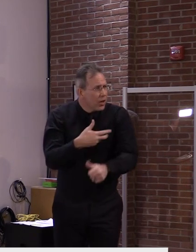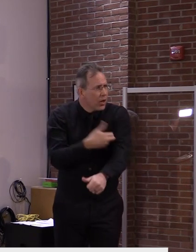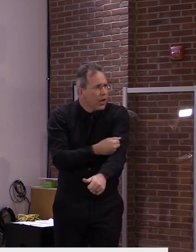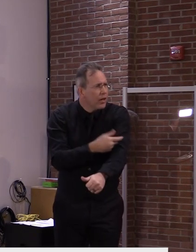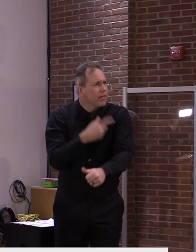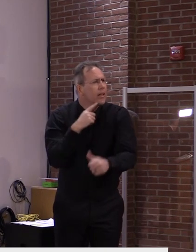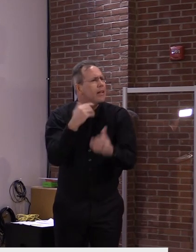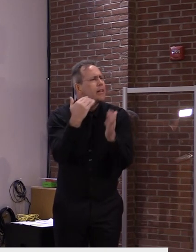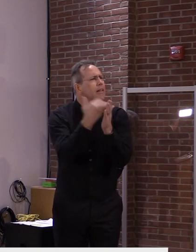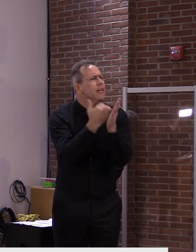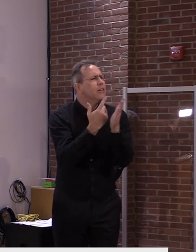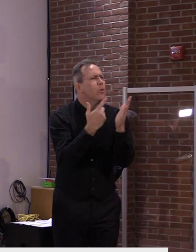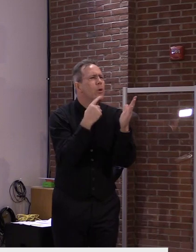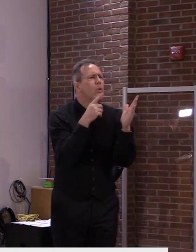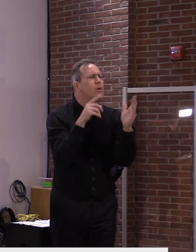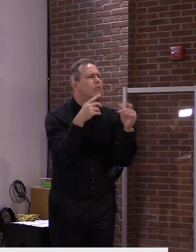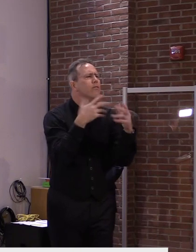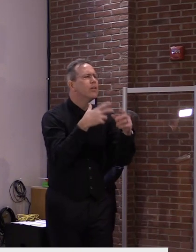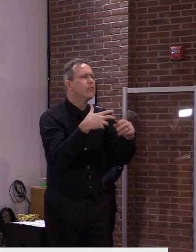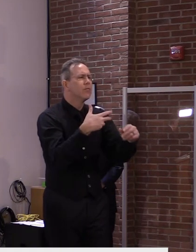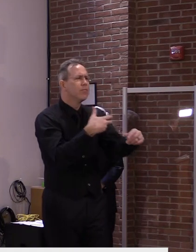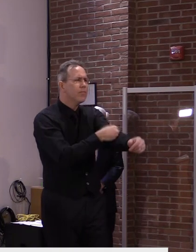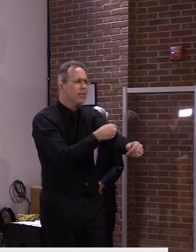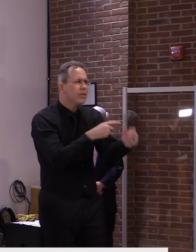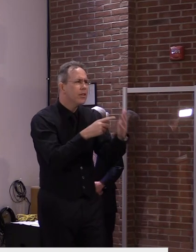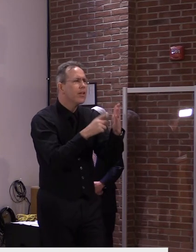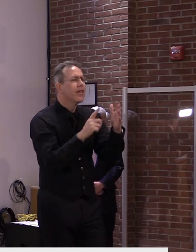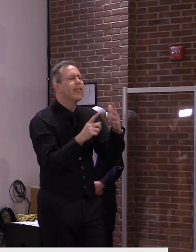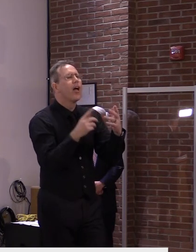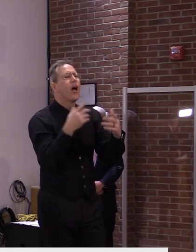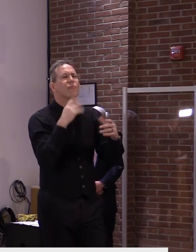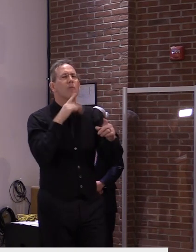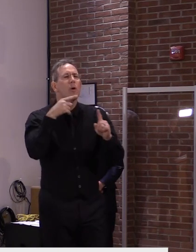much like what apparently has been given to other media sources.